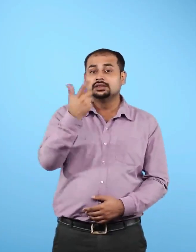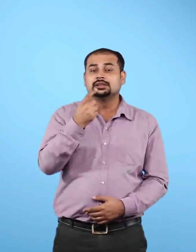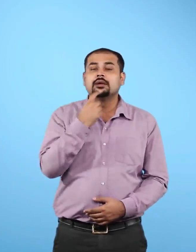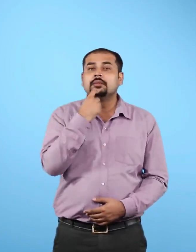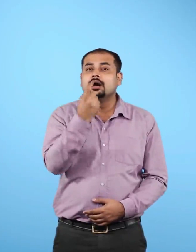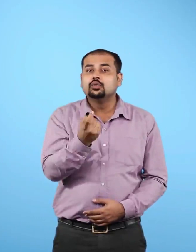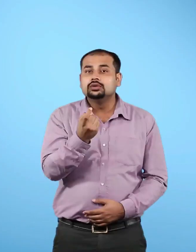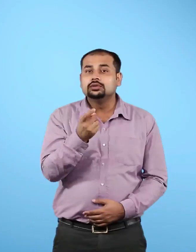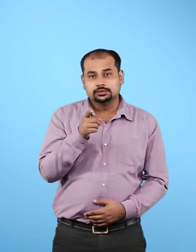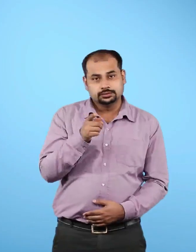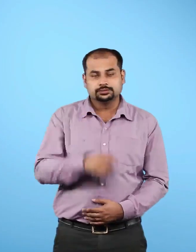Pound.